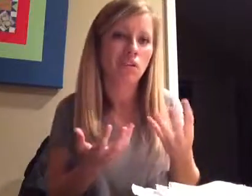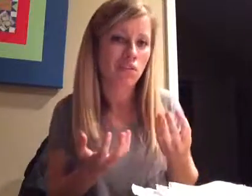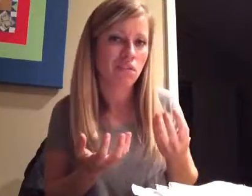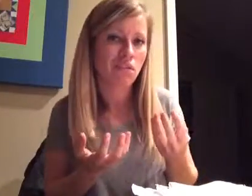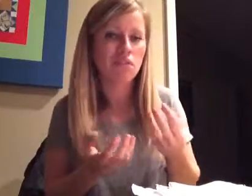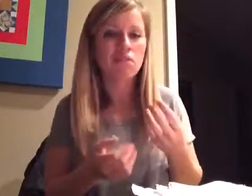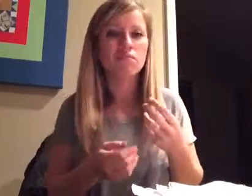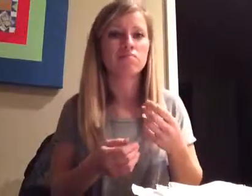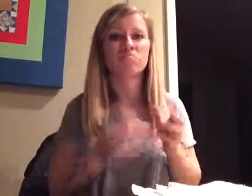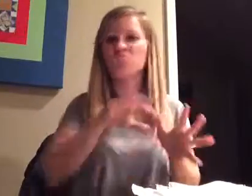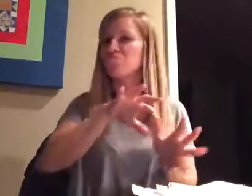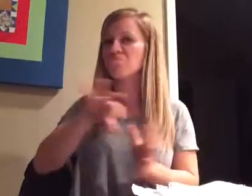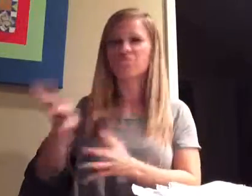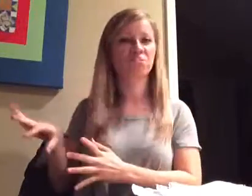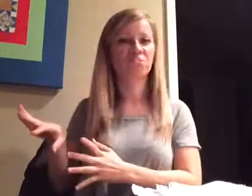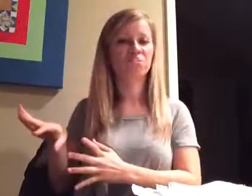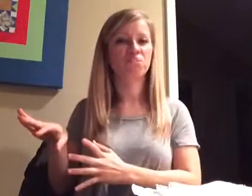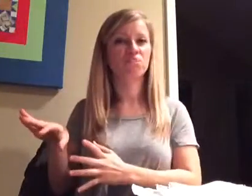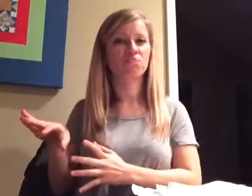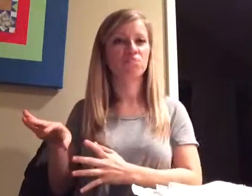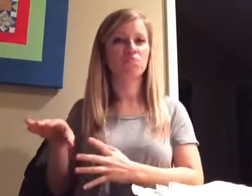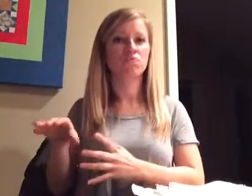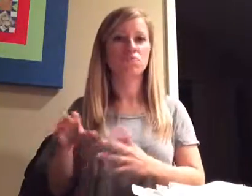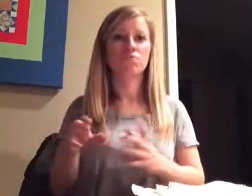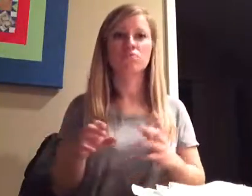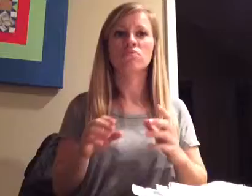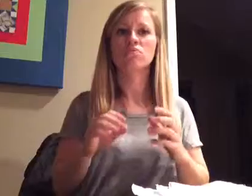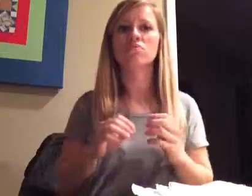We have the power to shape the civilization that we want,